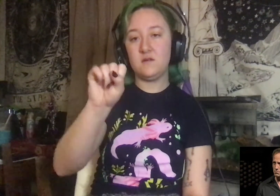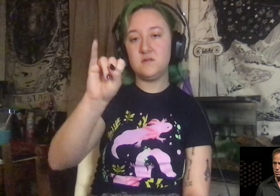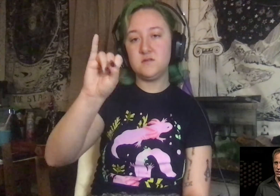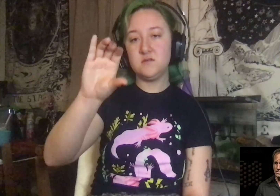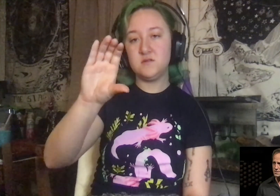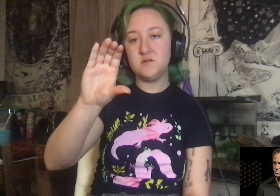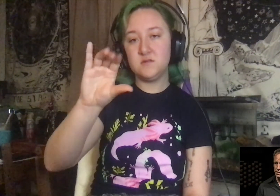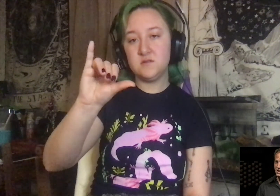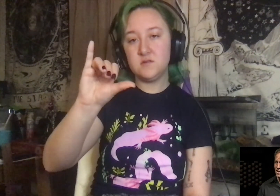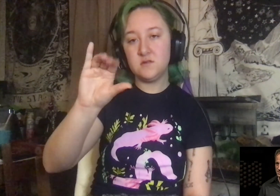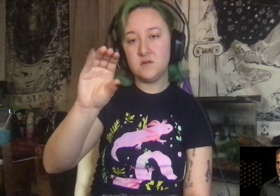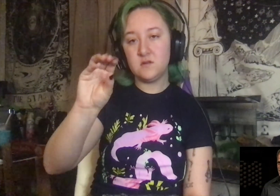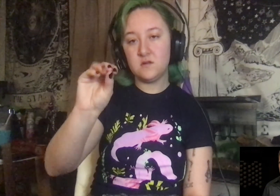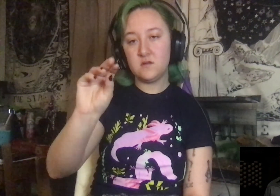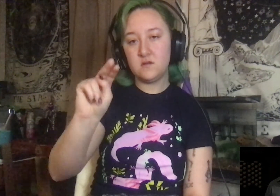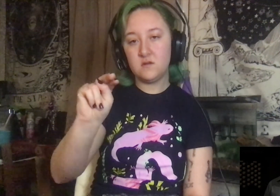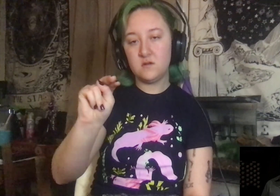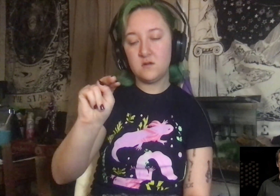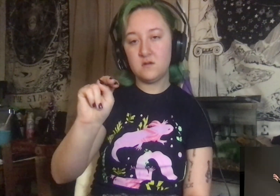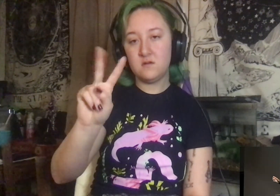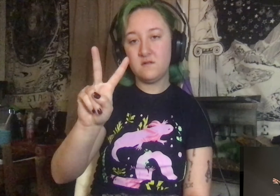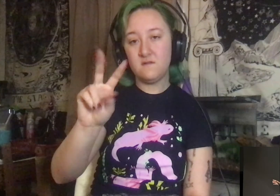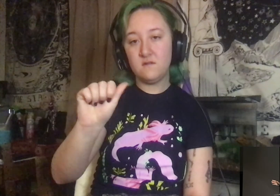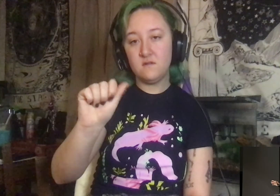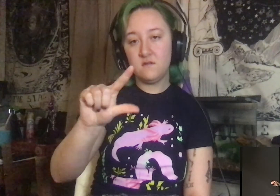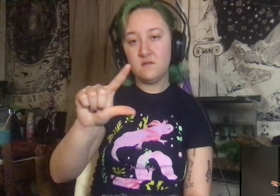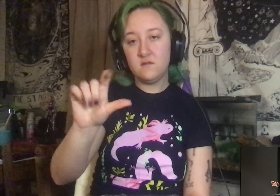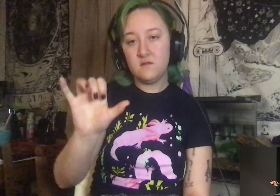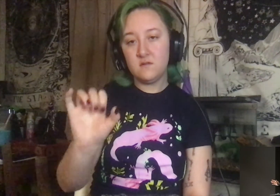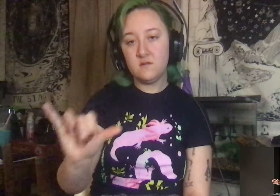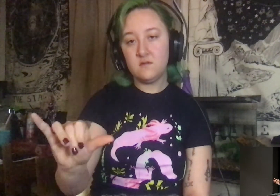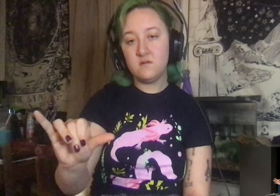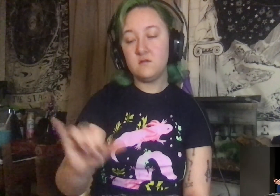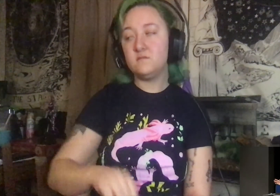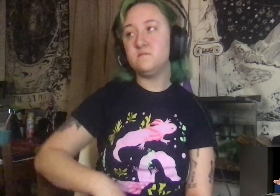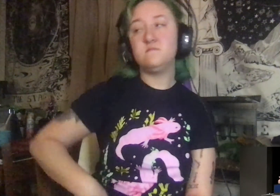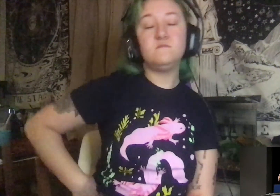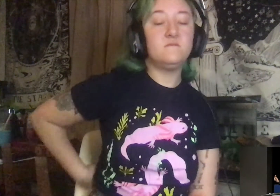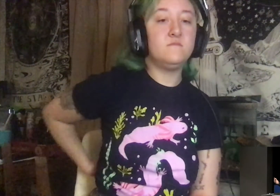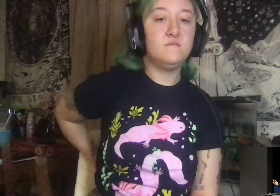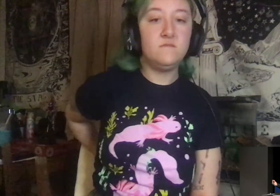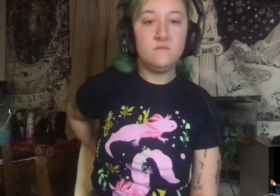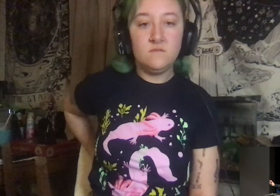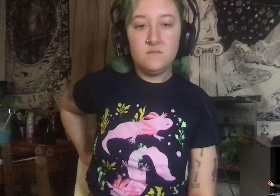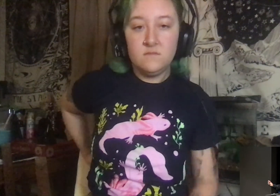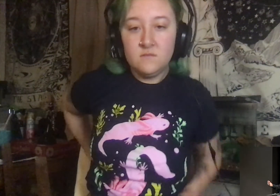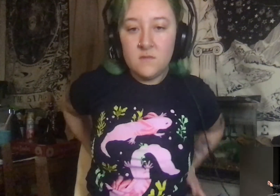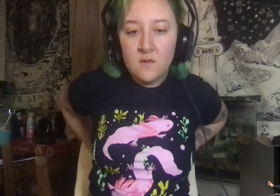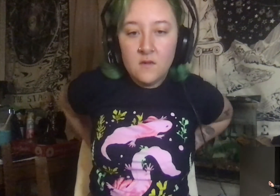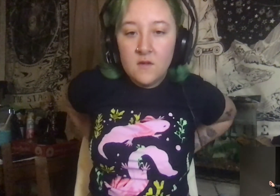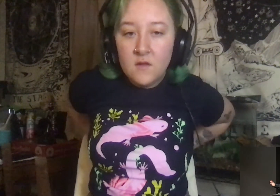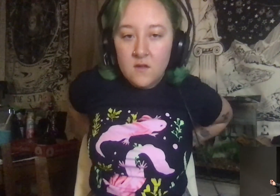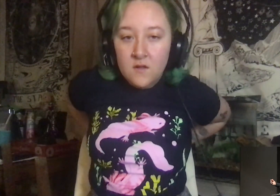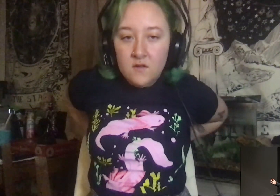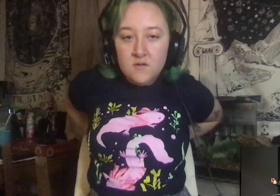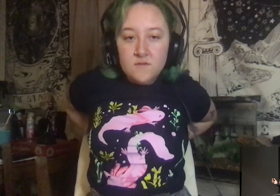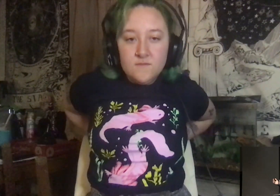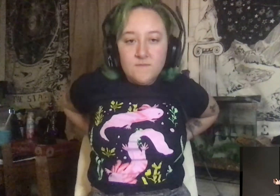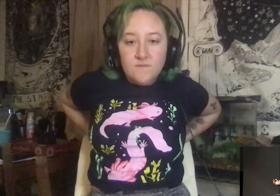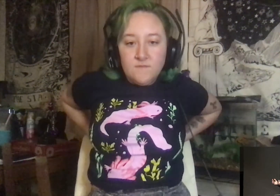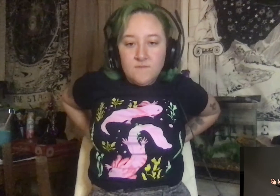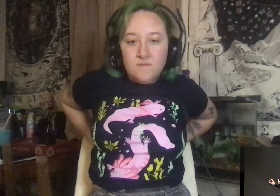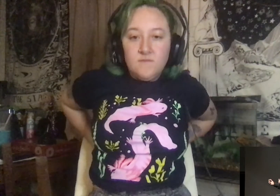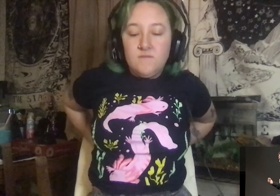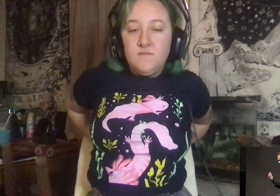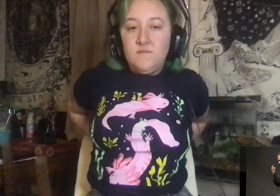on? We're plugged in, we're connected. I would never suggest for a second that something bad has come out of the tech revolution. Good grief,